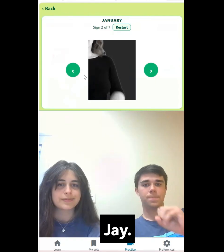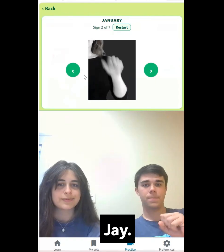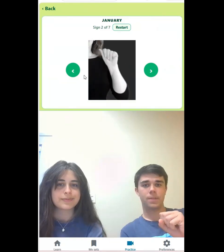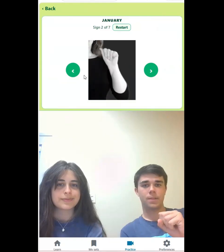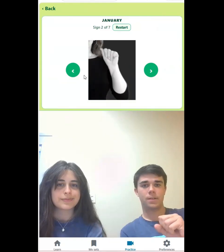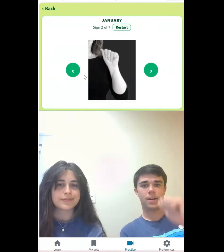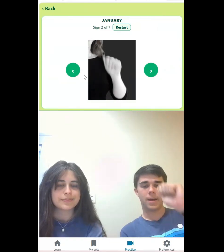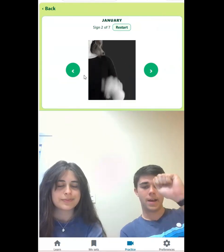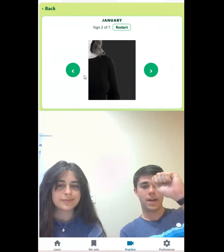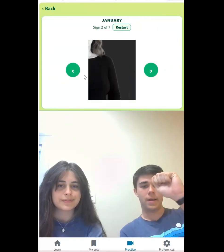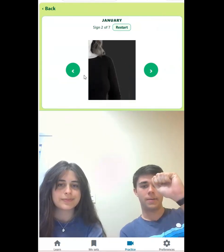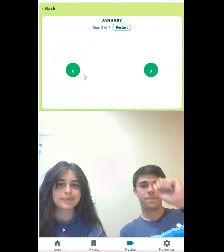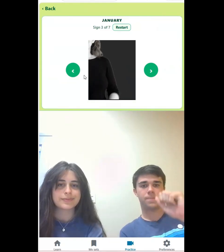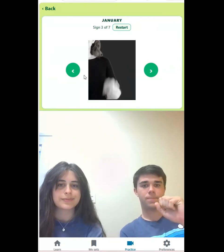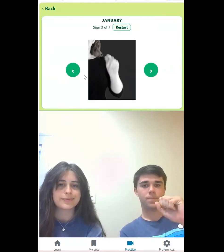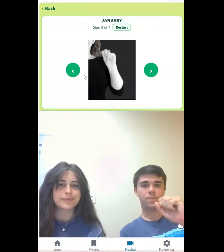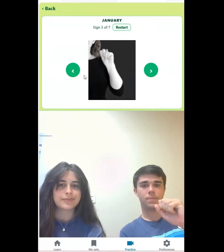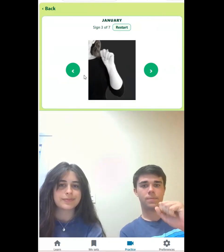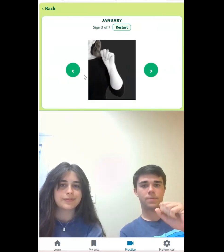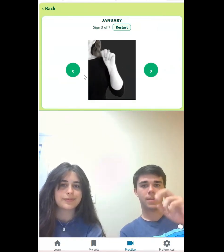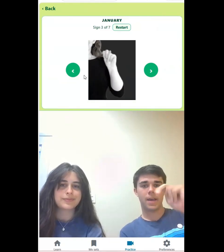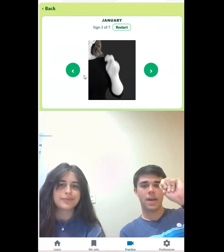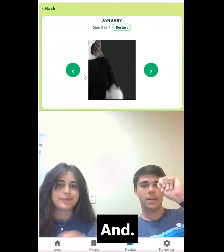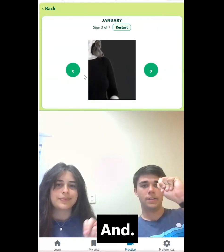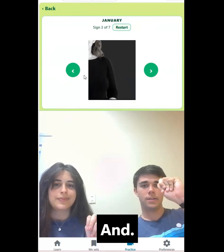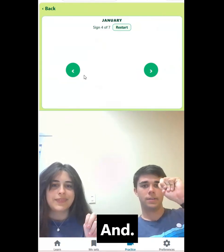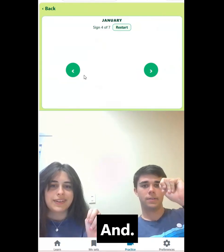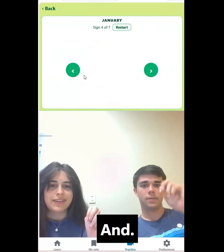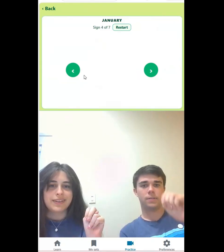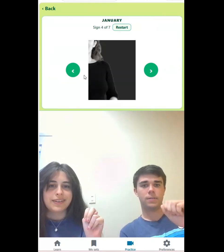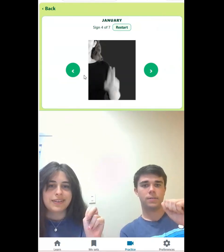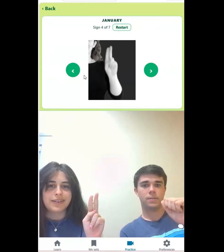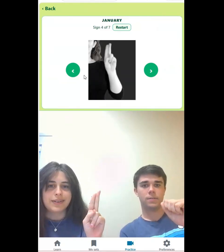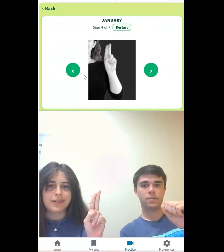J, A, N,